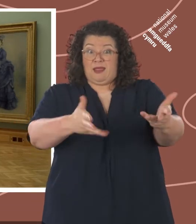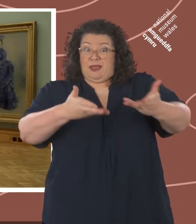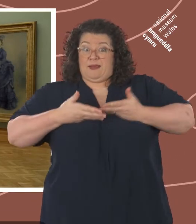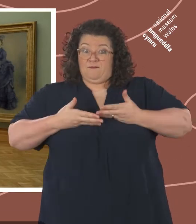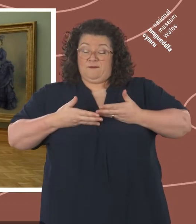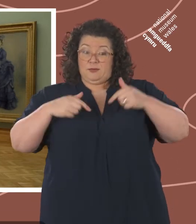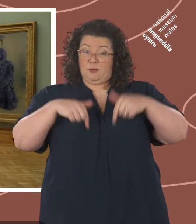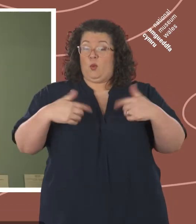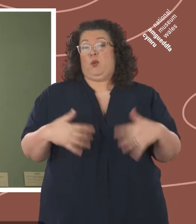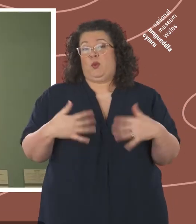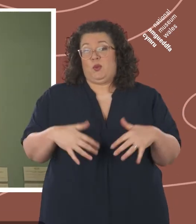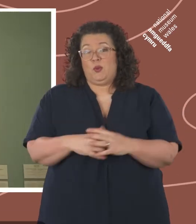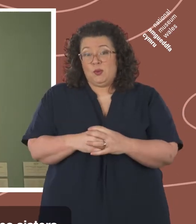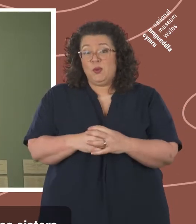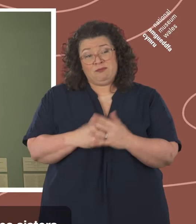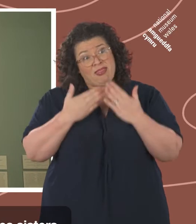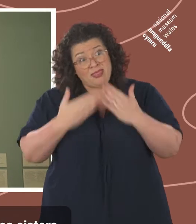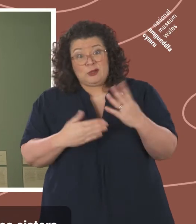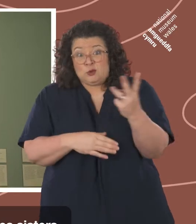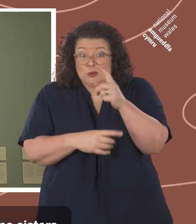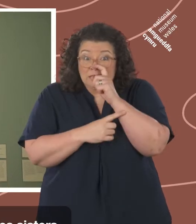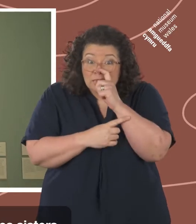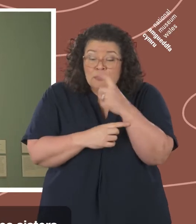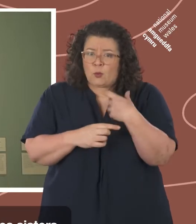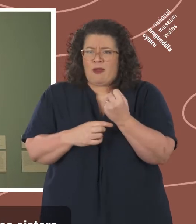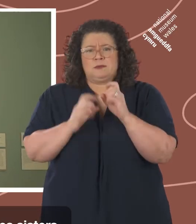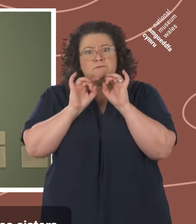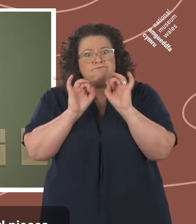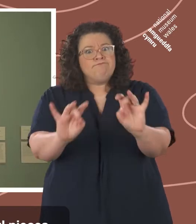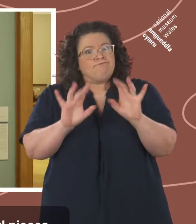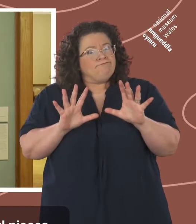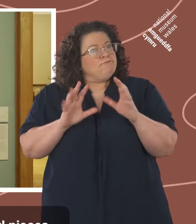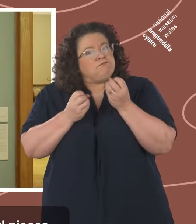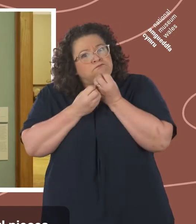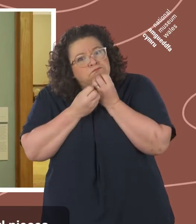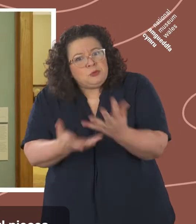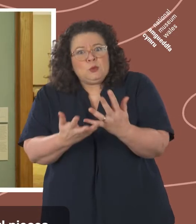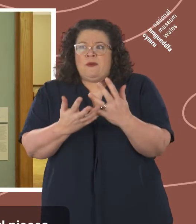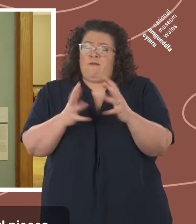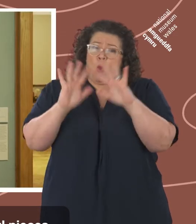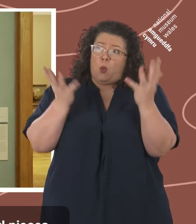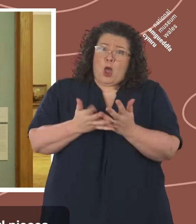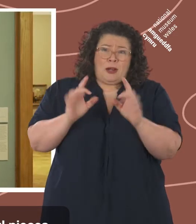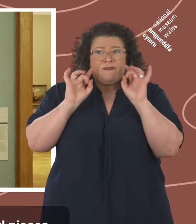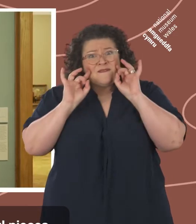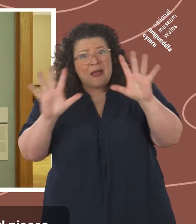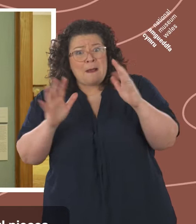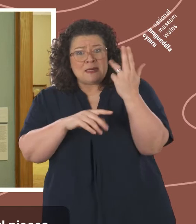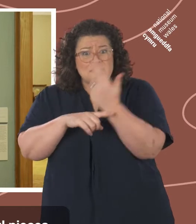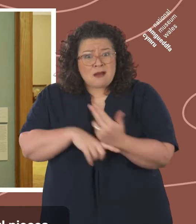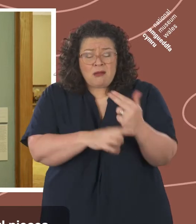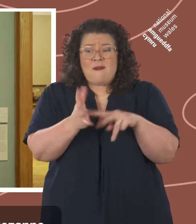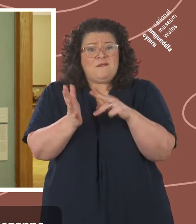as a gift to the people of Wales. It is thanks to the Davies sisters that we have some of the most beautiful pieces of art by world-famous